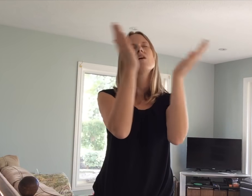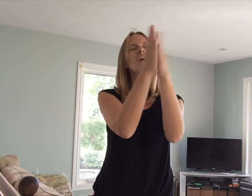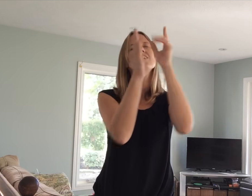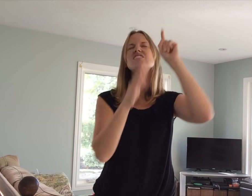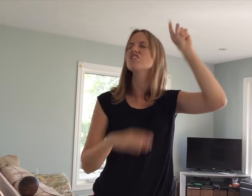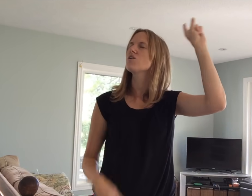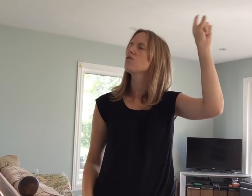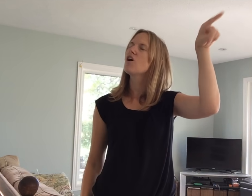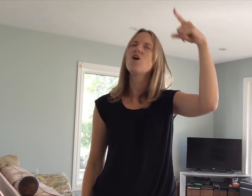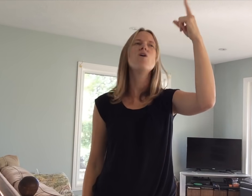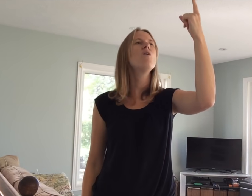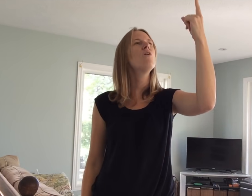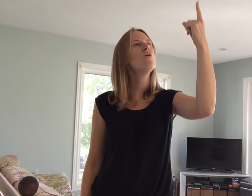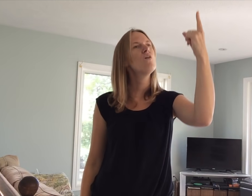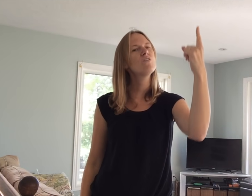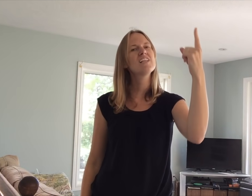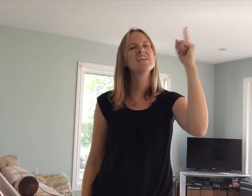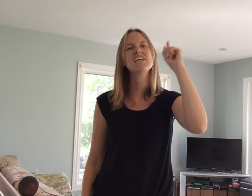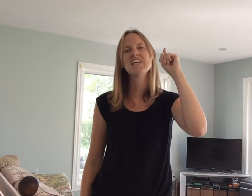praise, You hold me